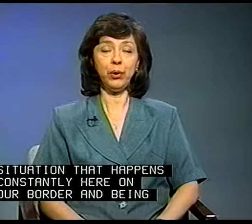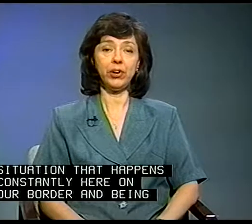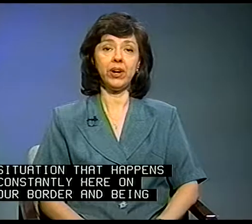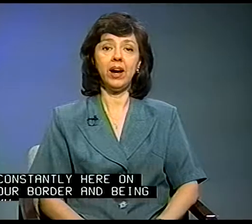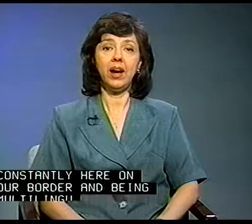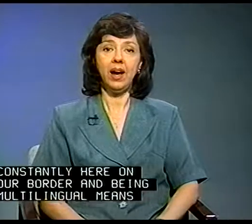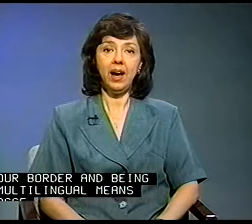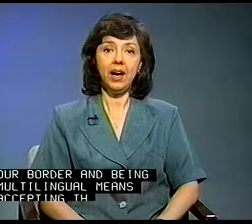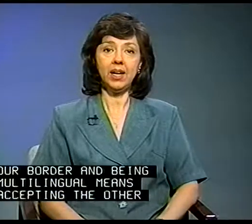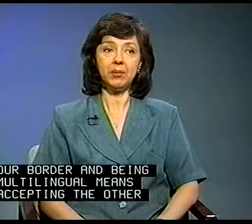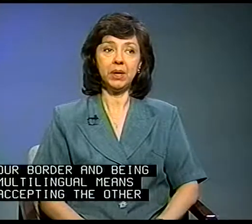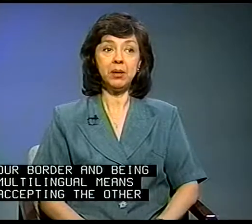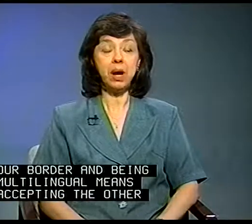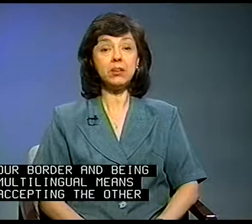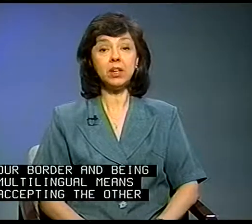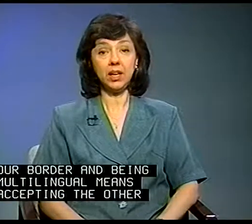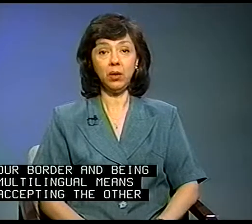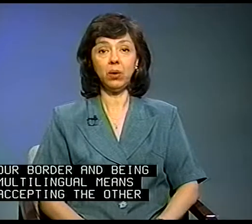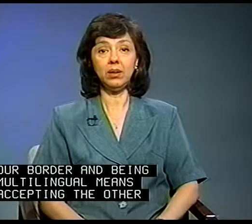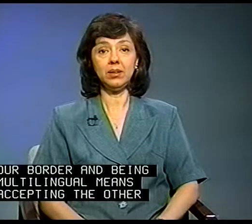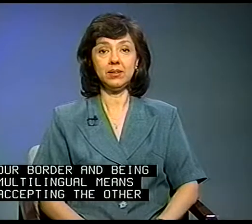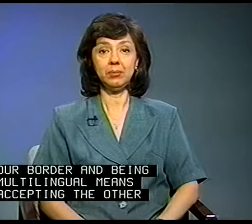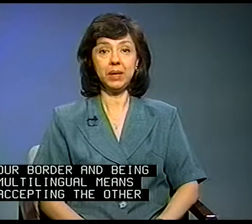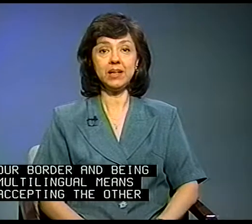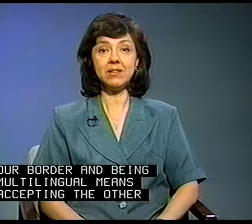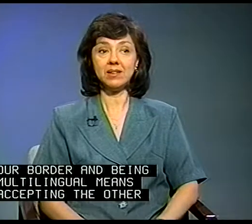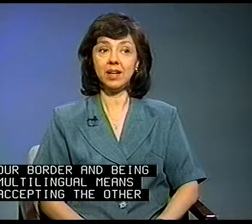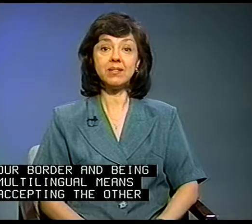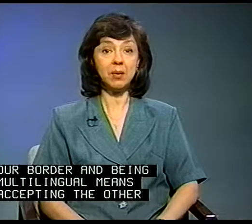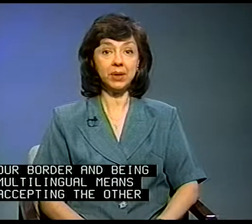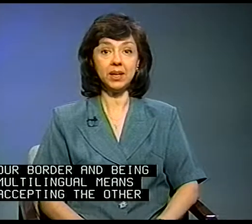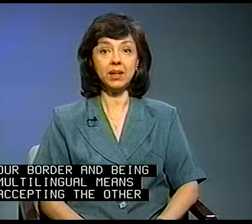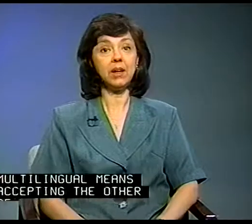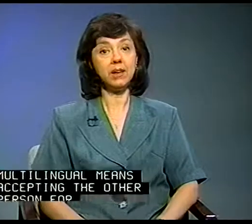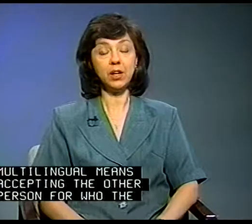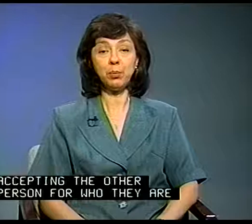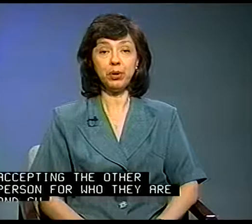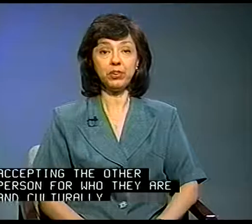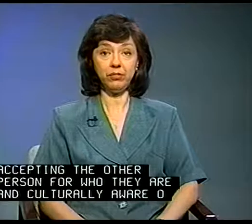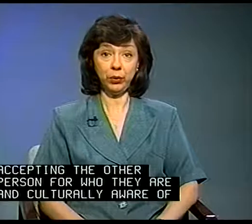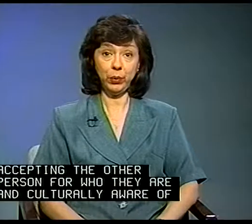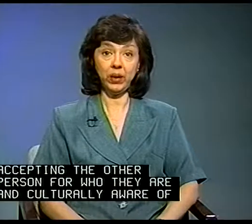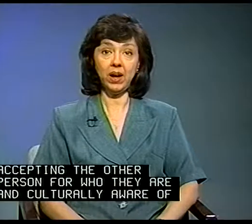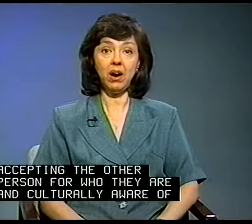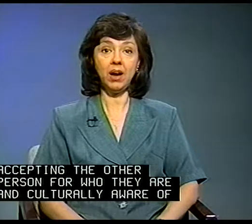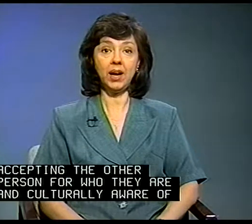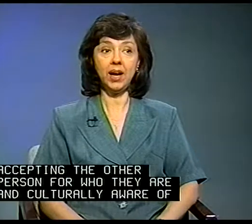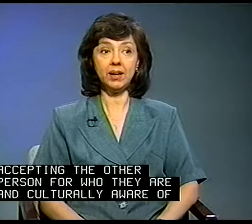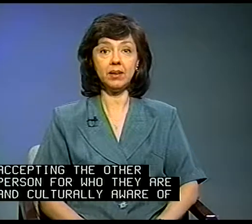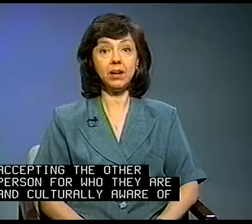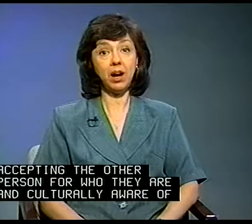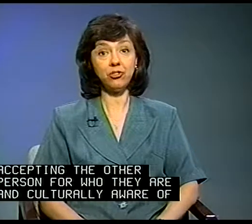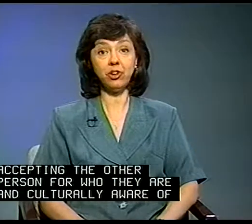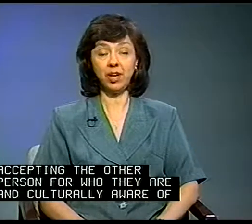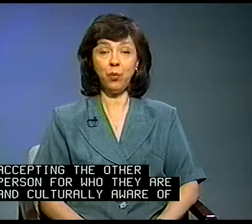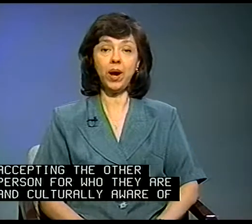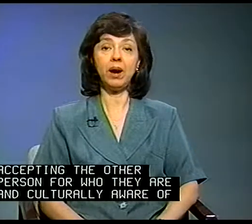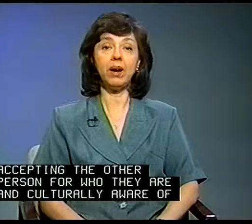border. And being multilingual means accepting the other person for who they are and culturally aware of